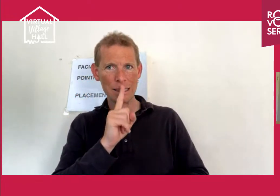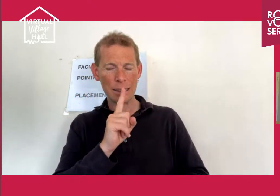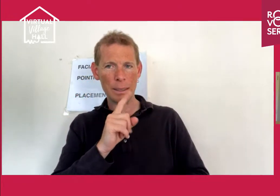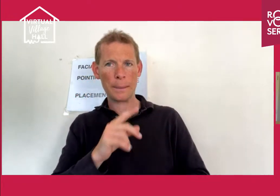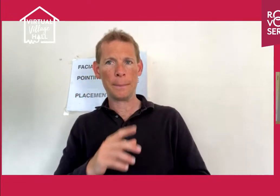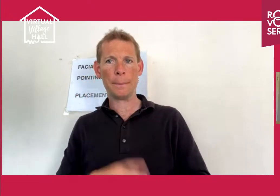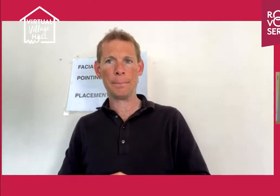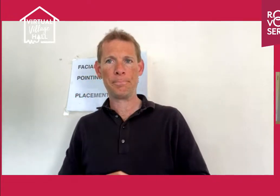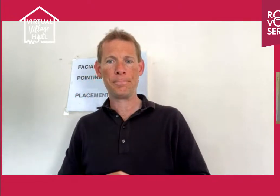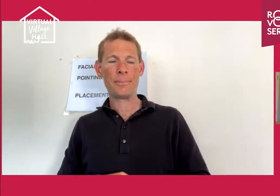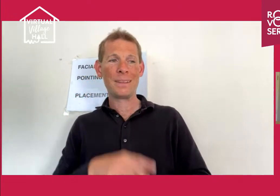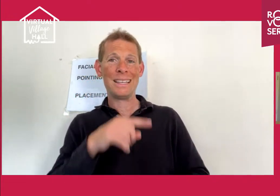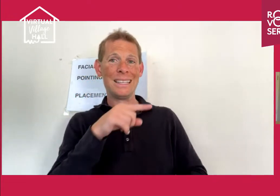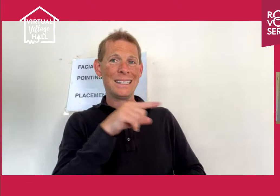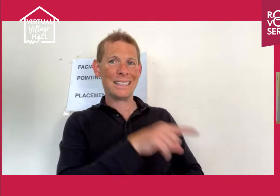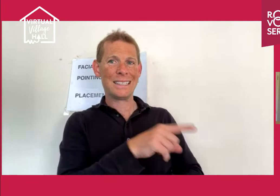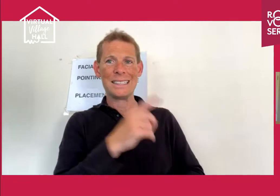He's handsome.